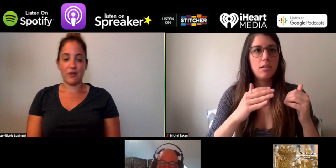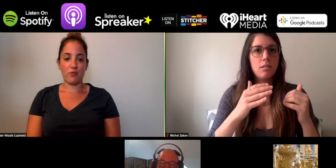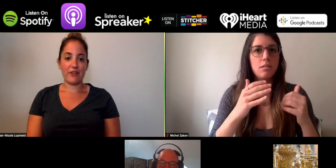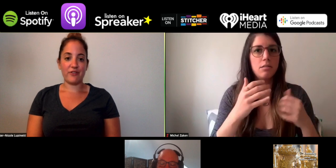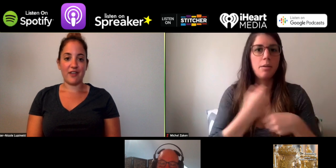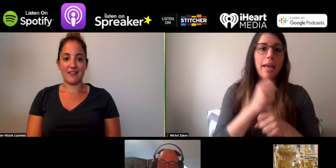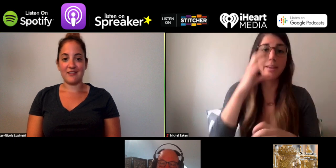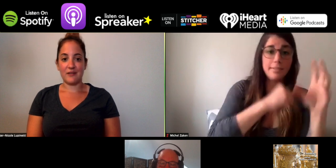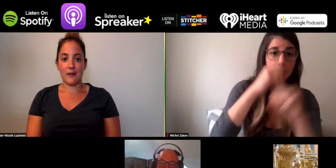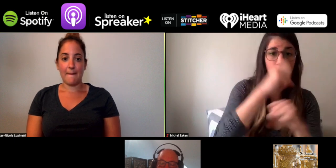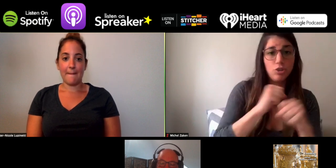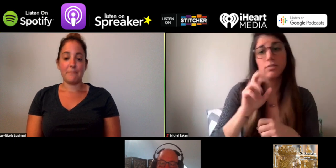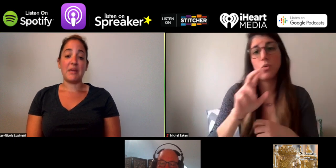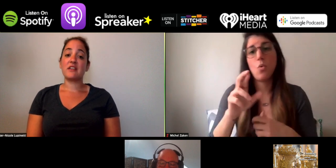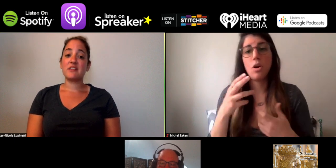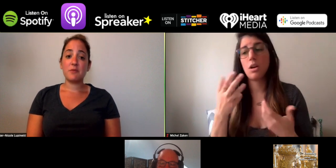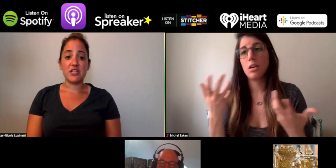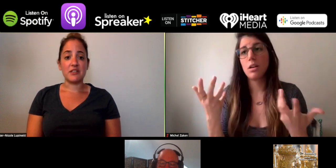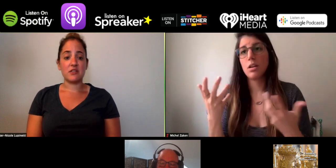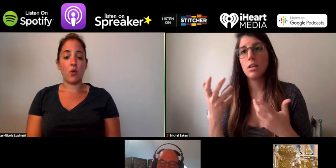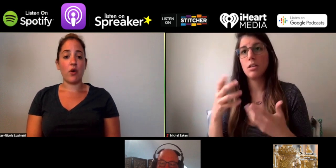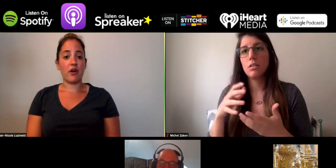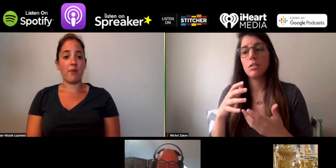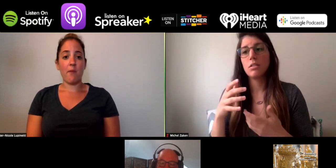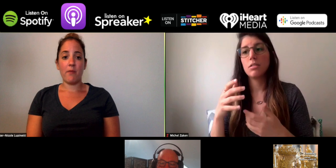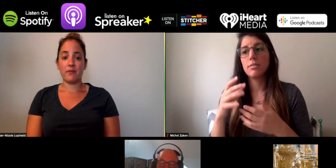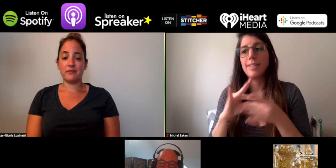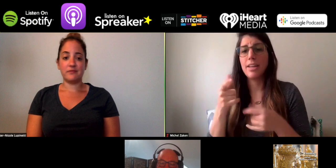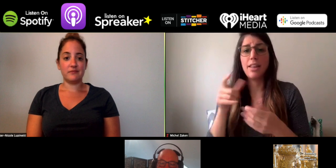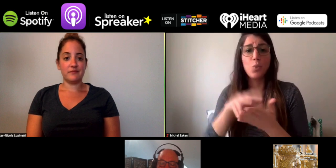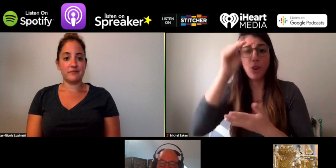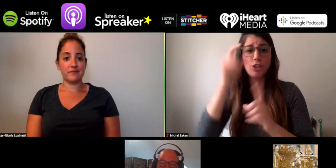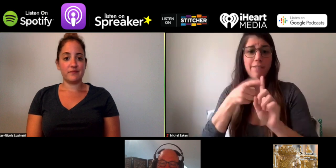You know, rather than making assumptions or